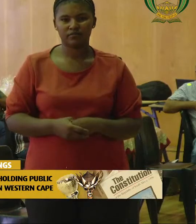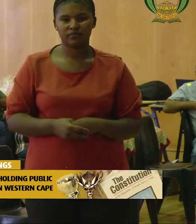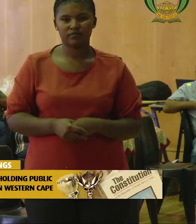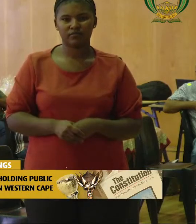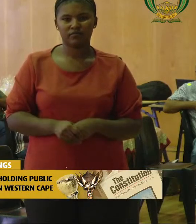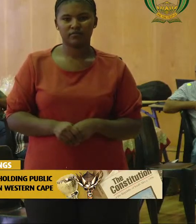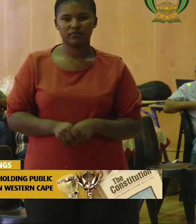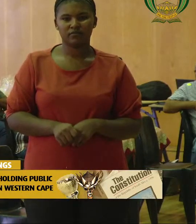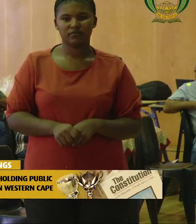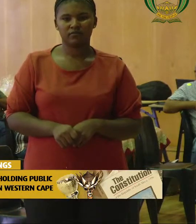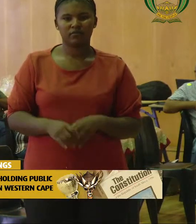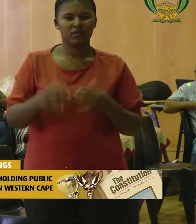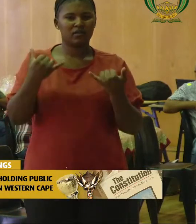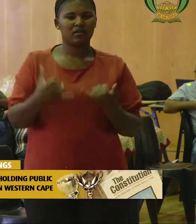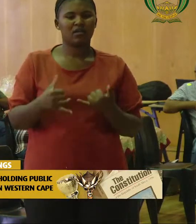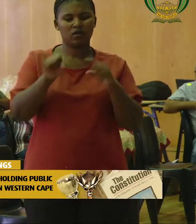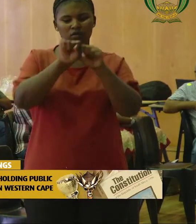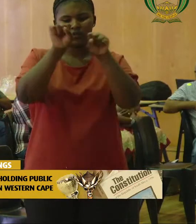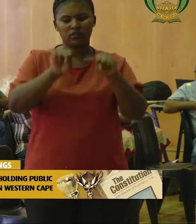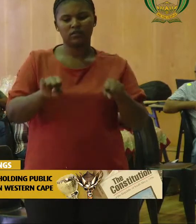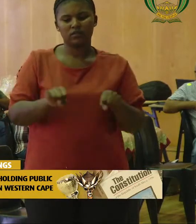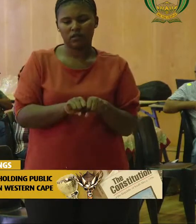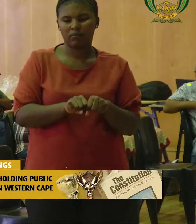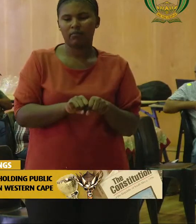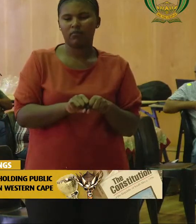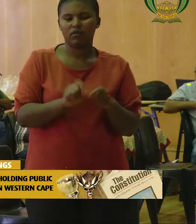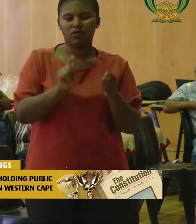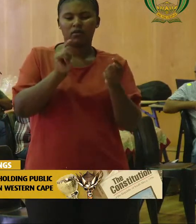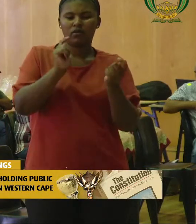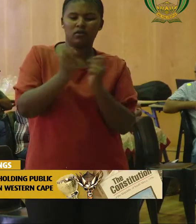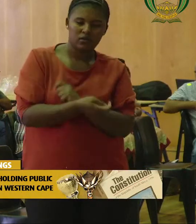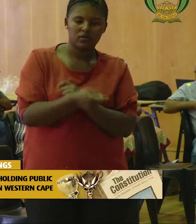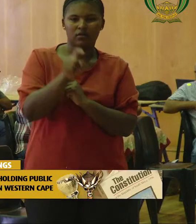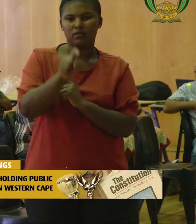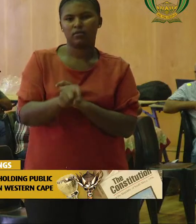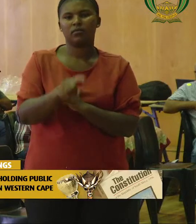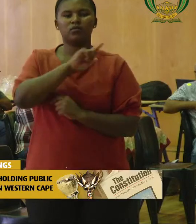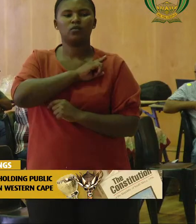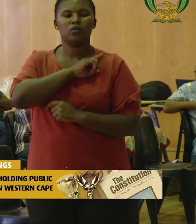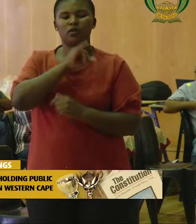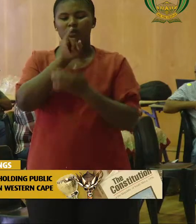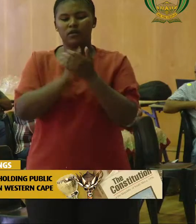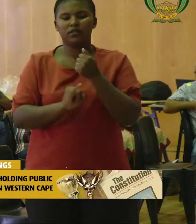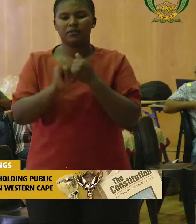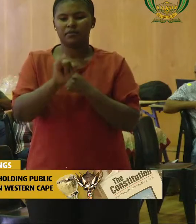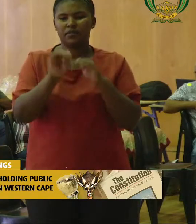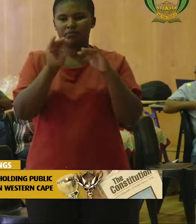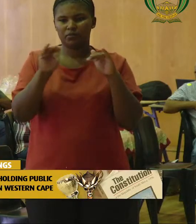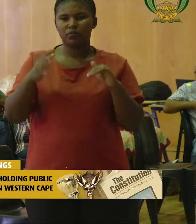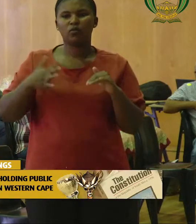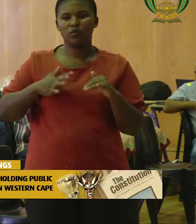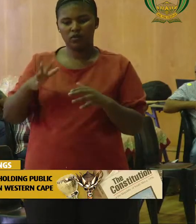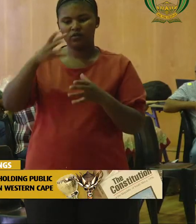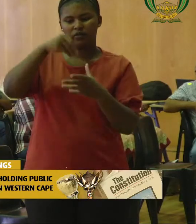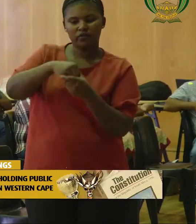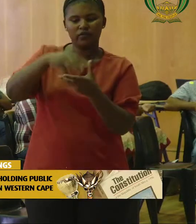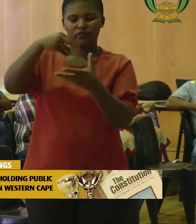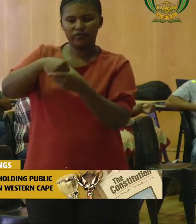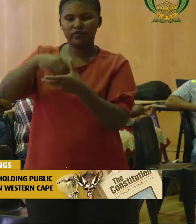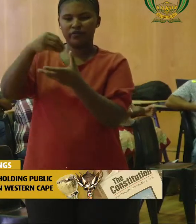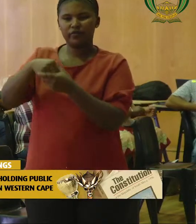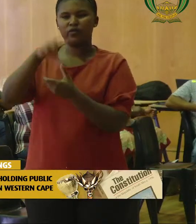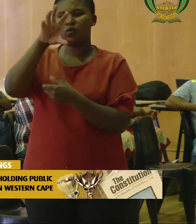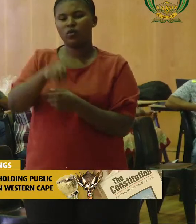Policies in our country will have to change because all these independent guys, they want to be included in all